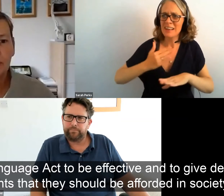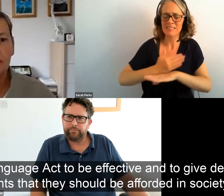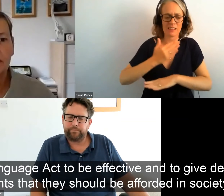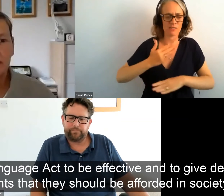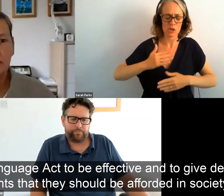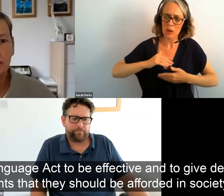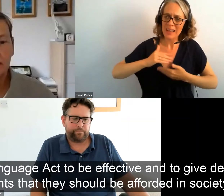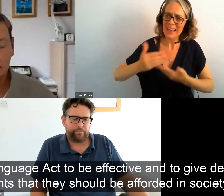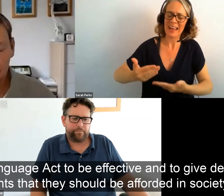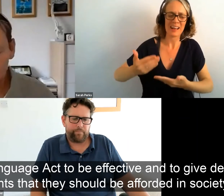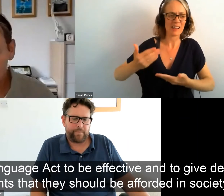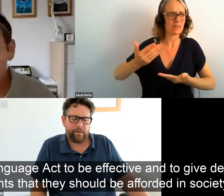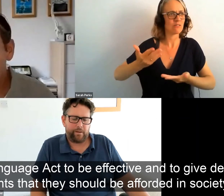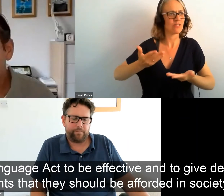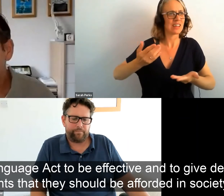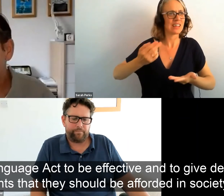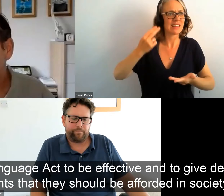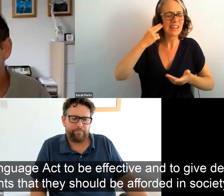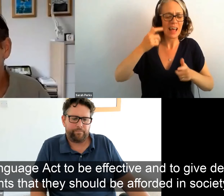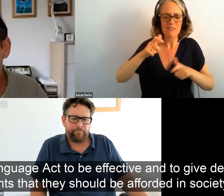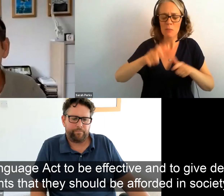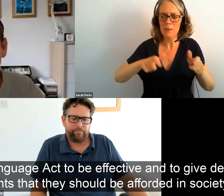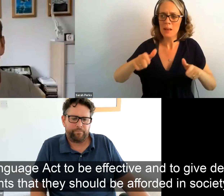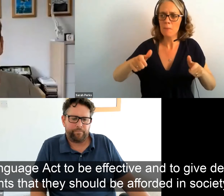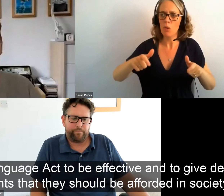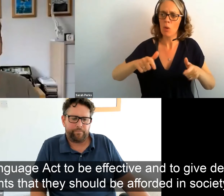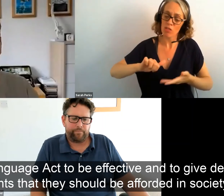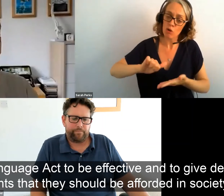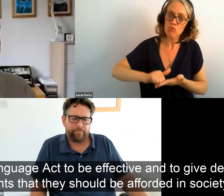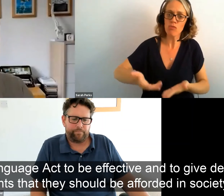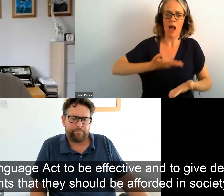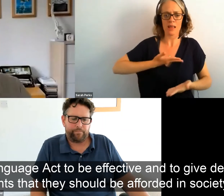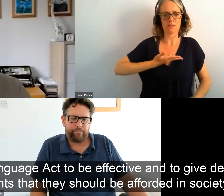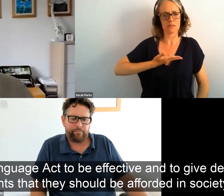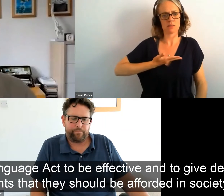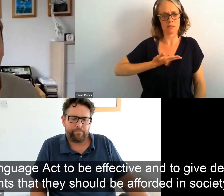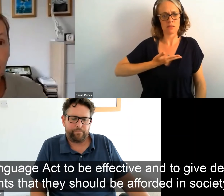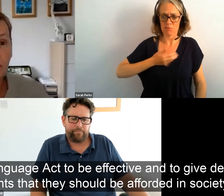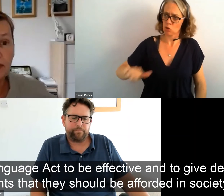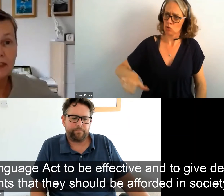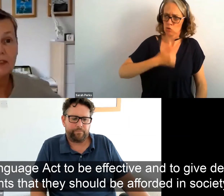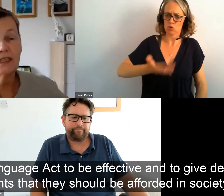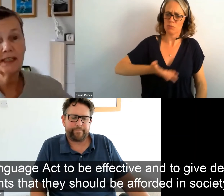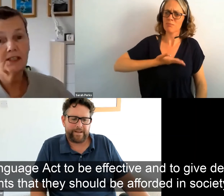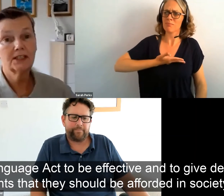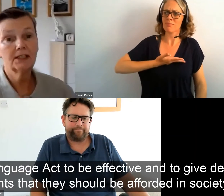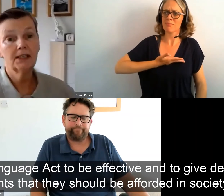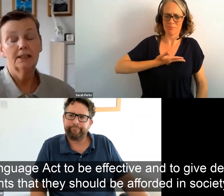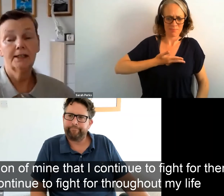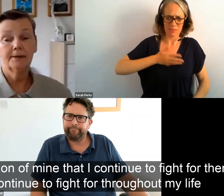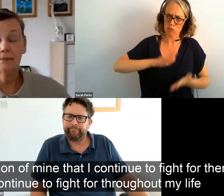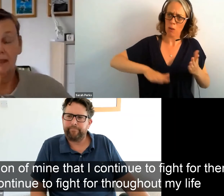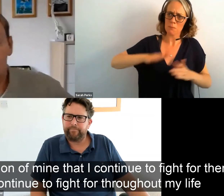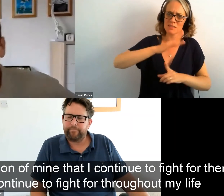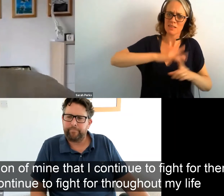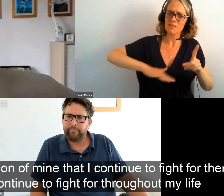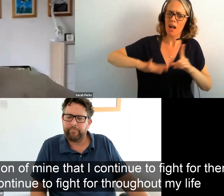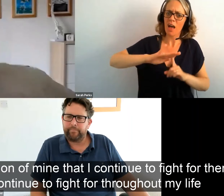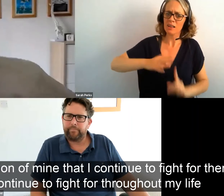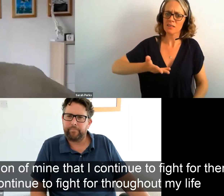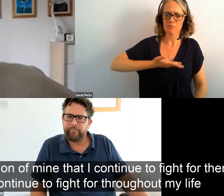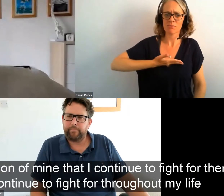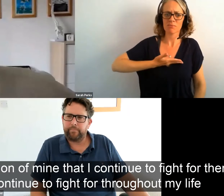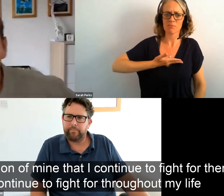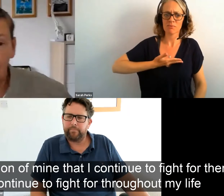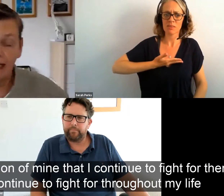people, the rights that they should be afforded in society. And